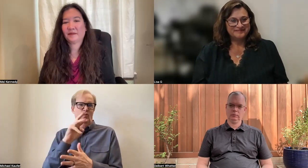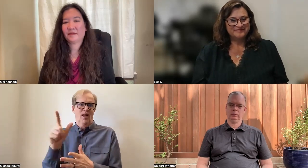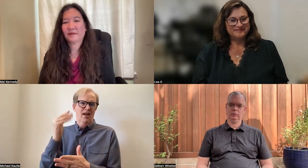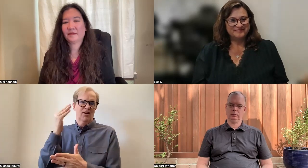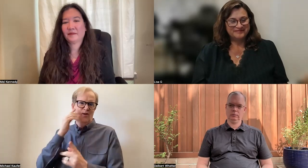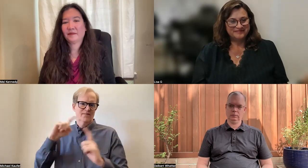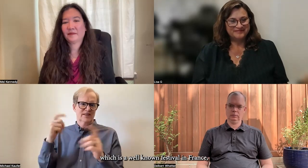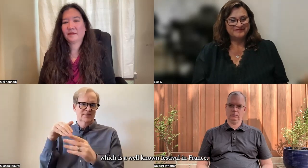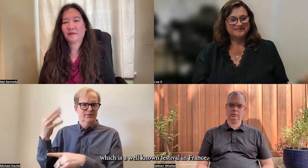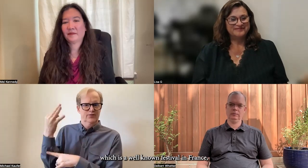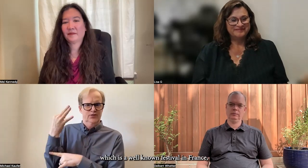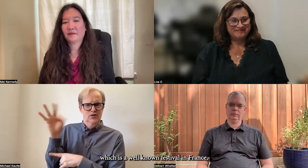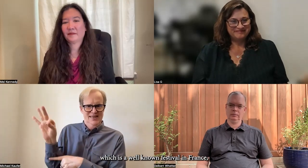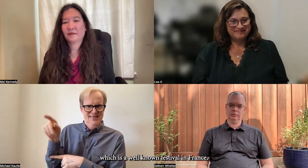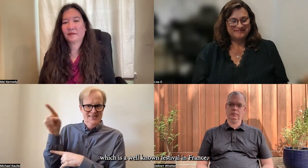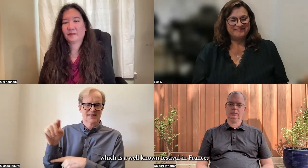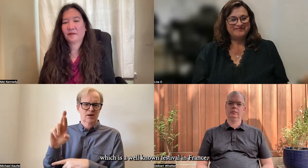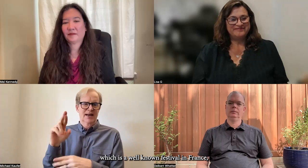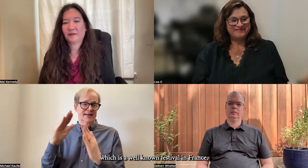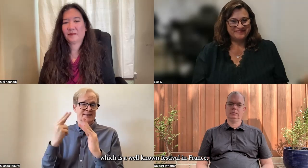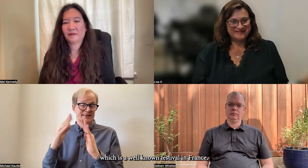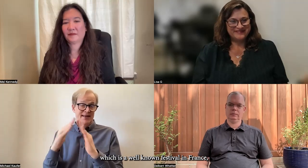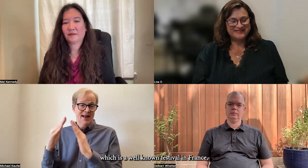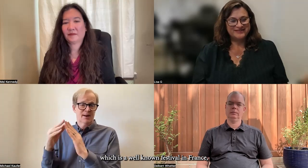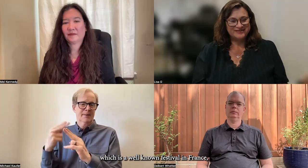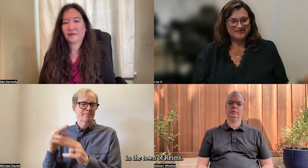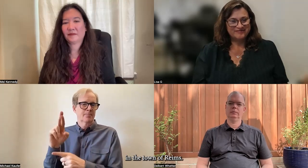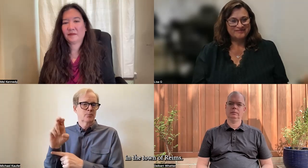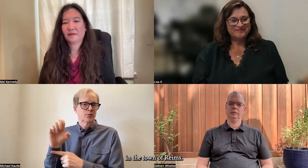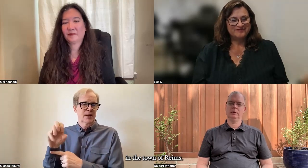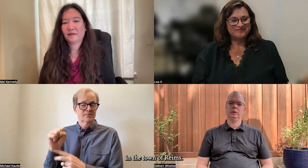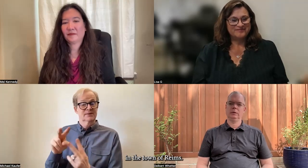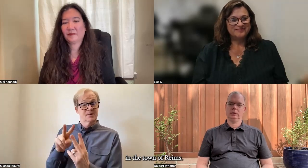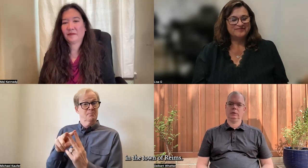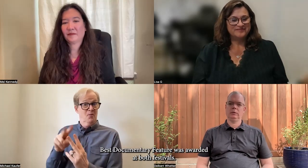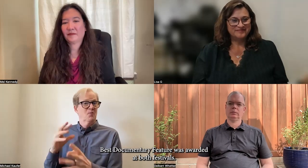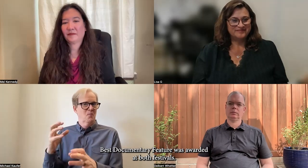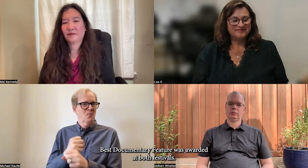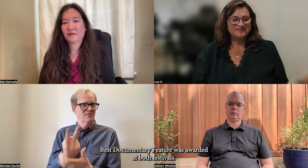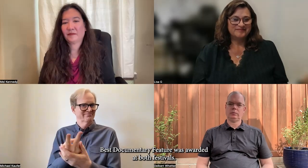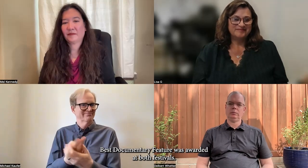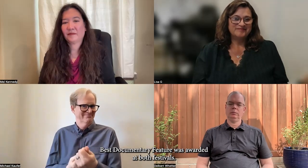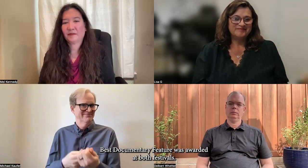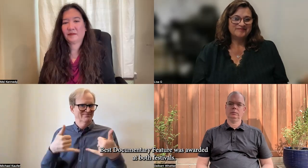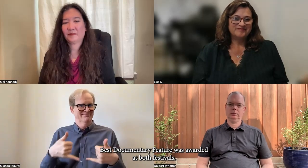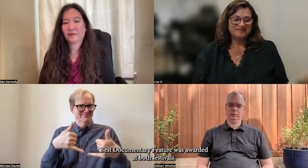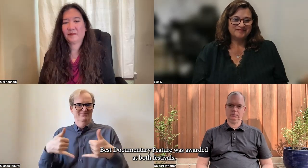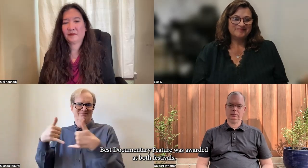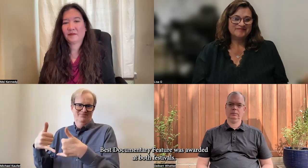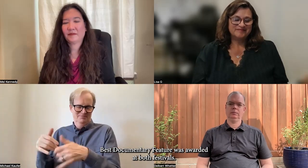which is a well-known festival in France, in the town of Reims. Best Documentary